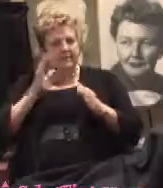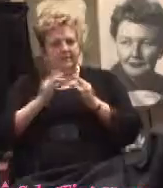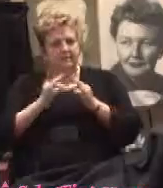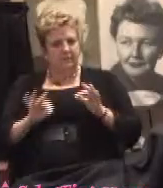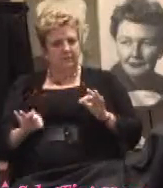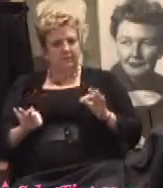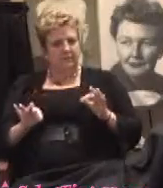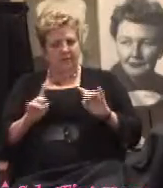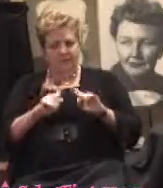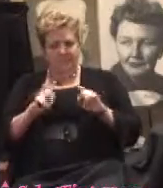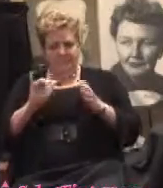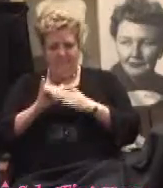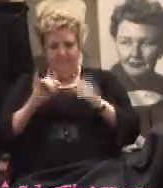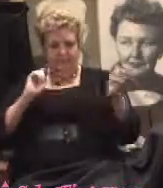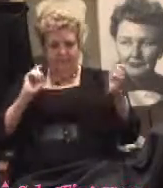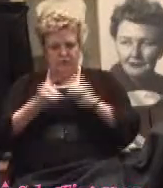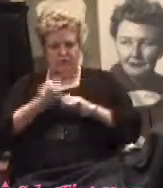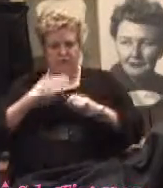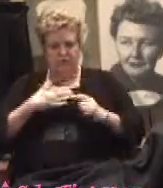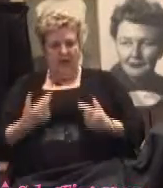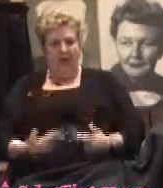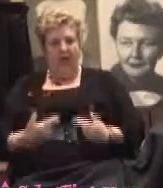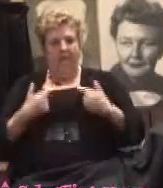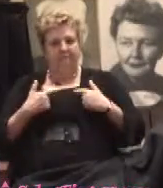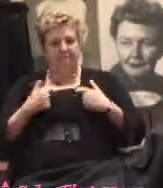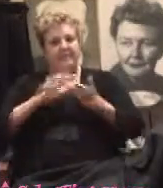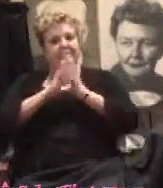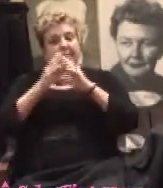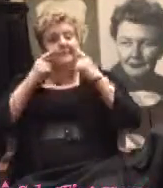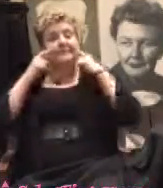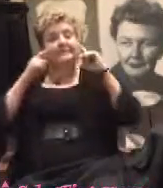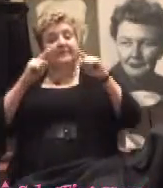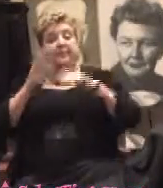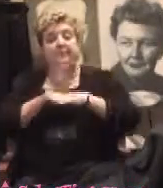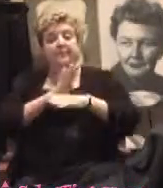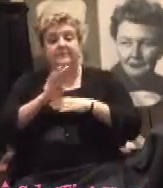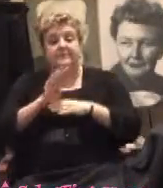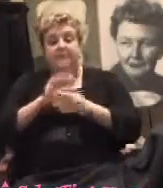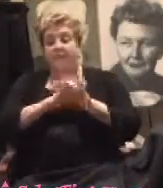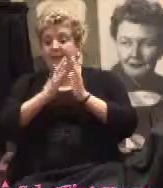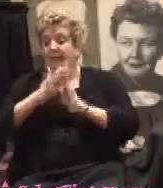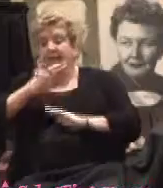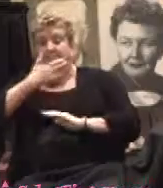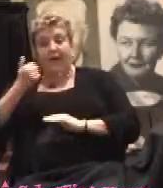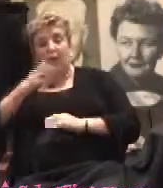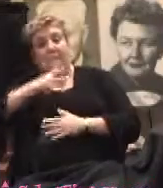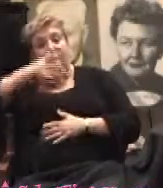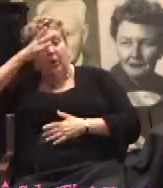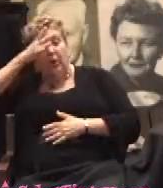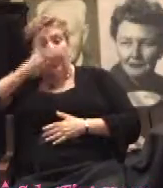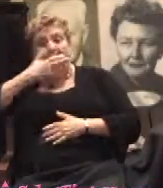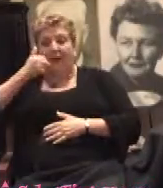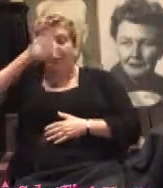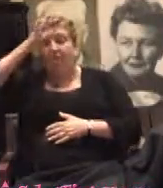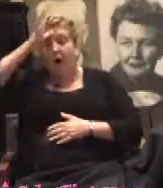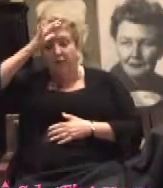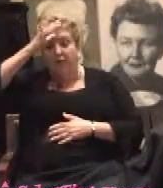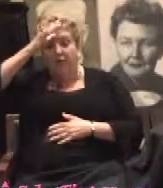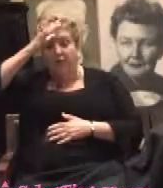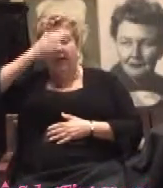life. It made me successful in business. It made me a better parent. It made me a better father. It made me a better brother. It made me a